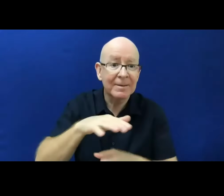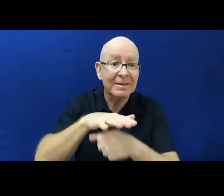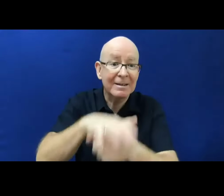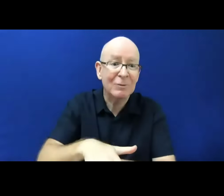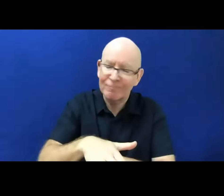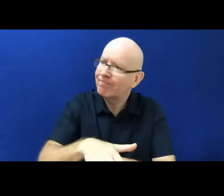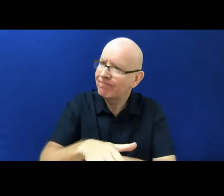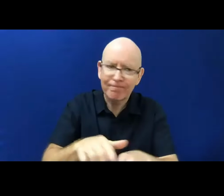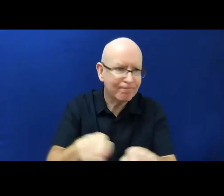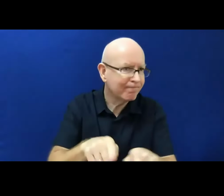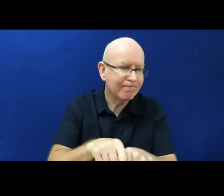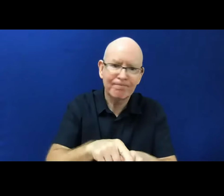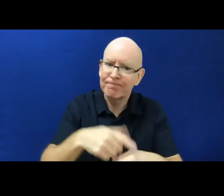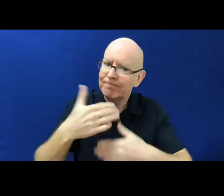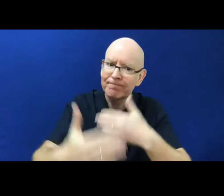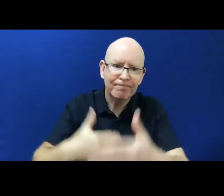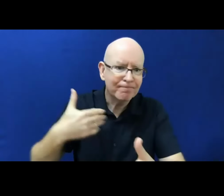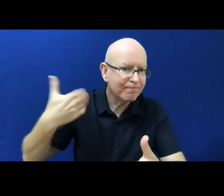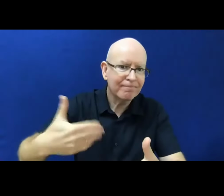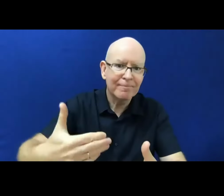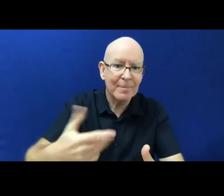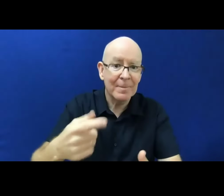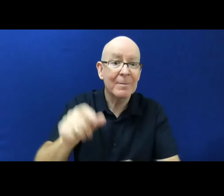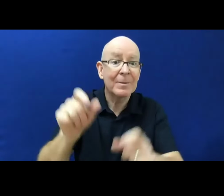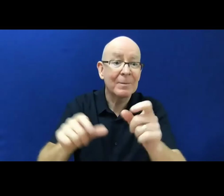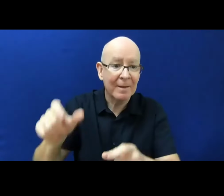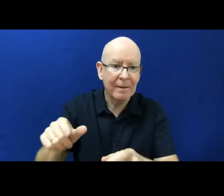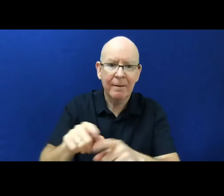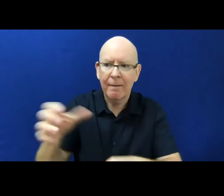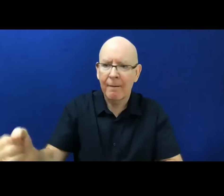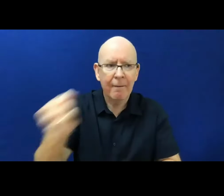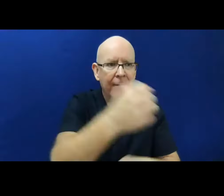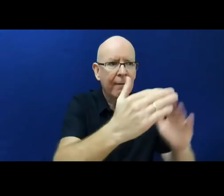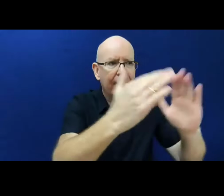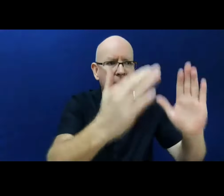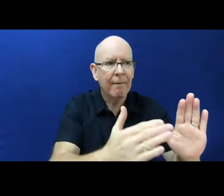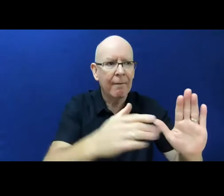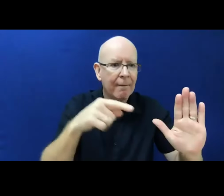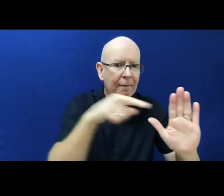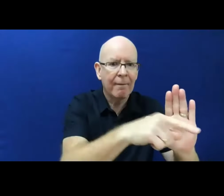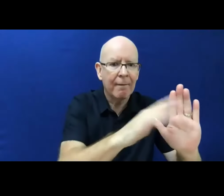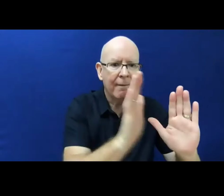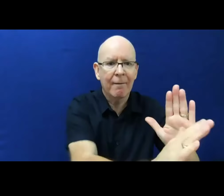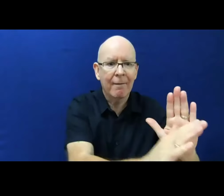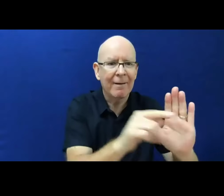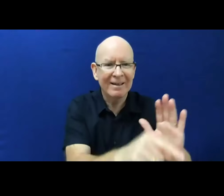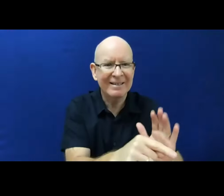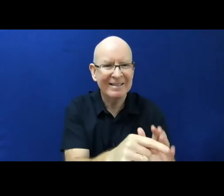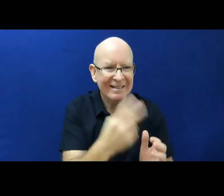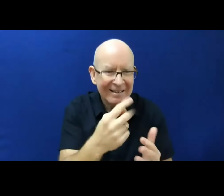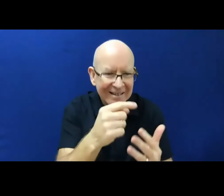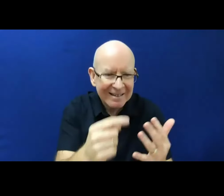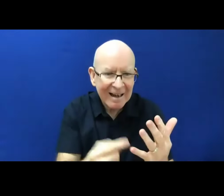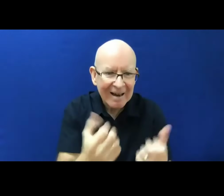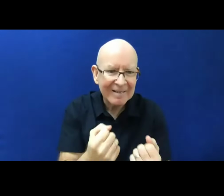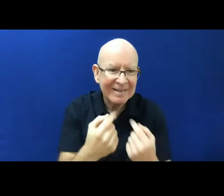responded to what the government said, and and created